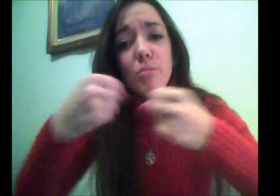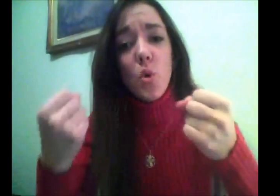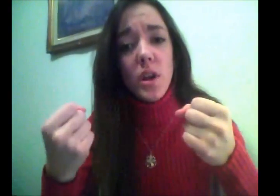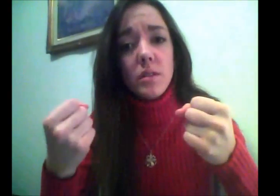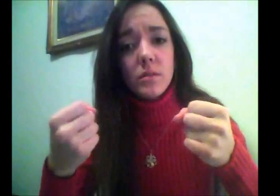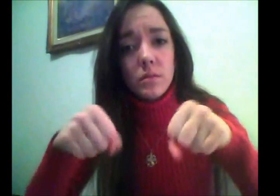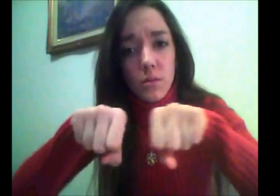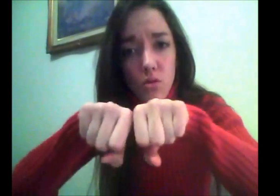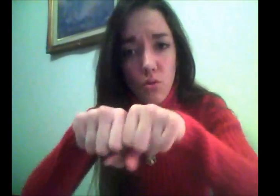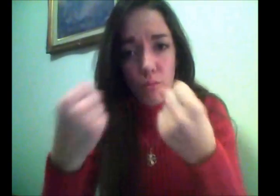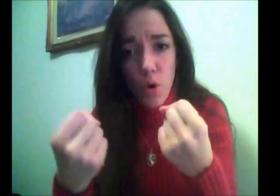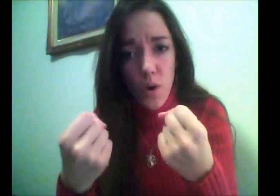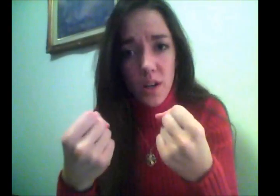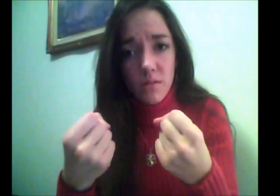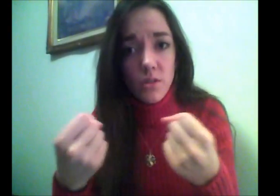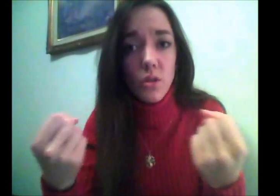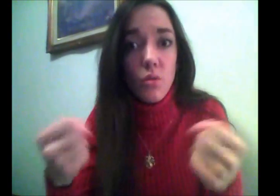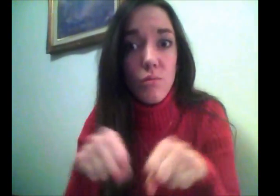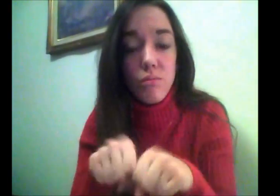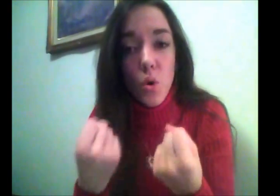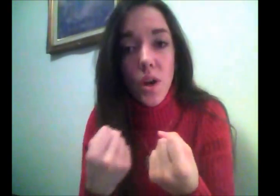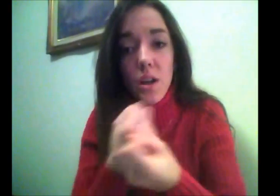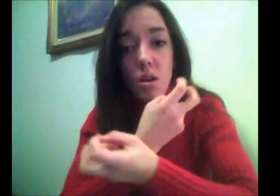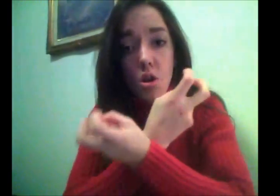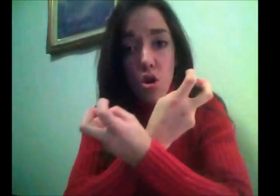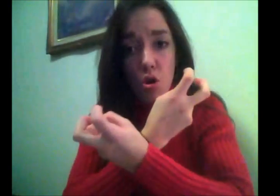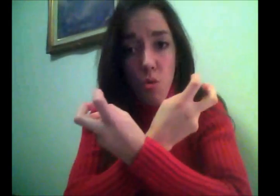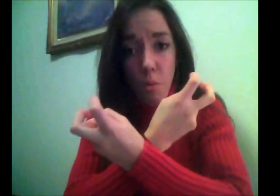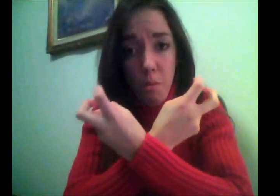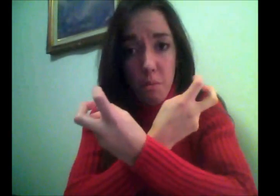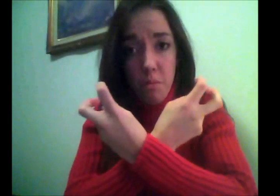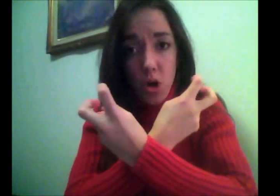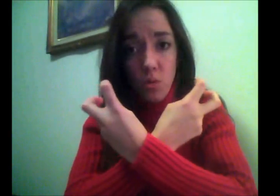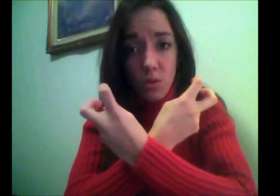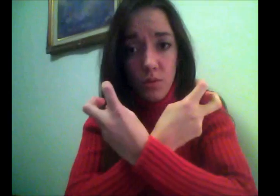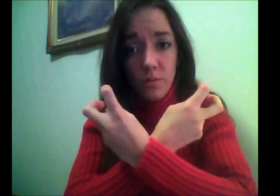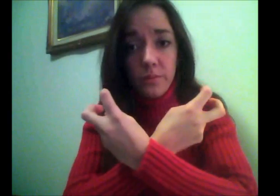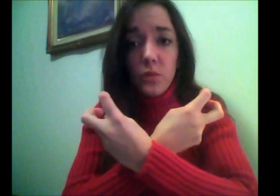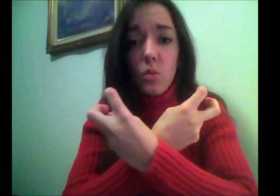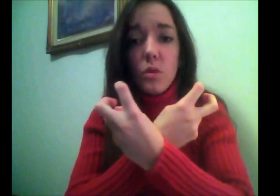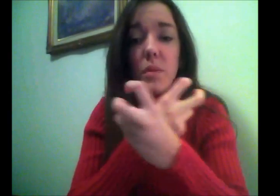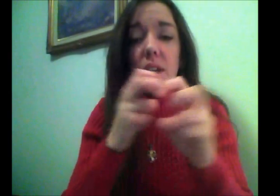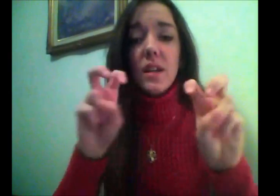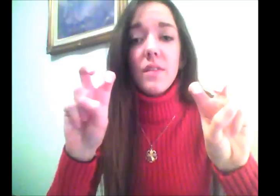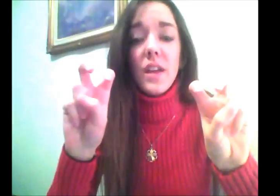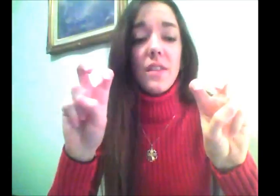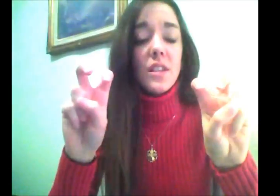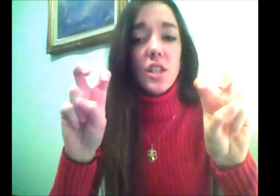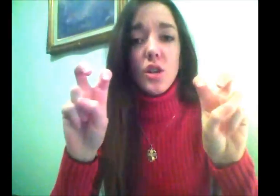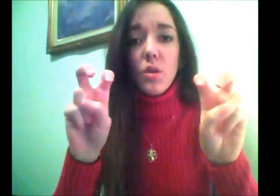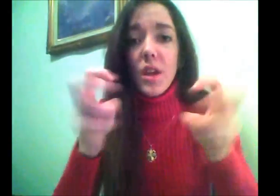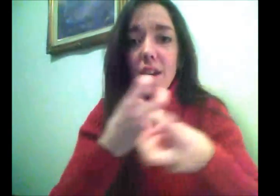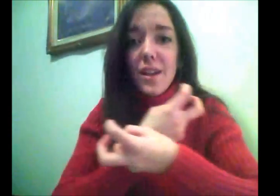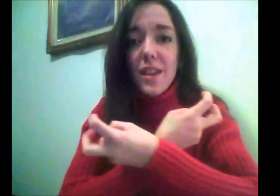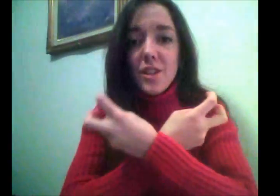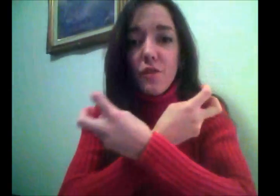broken. Broken. So broken bones would be like this. You know, like the ends of a